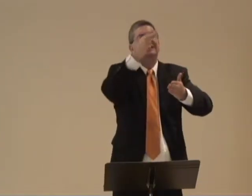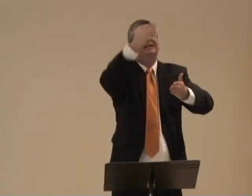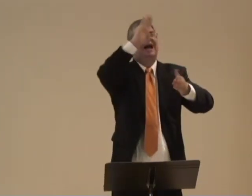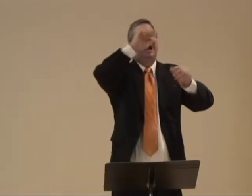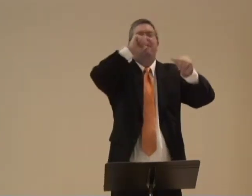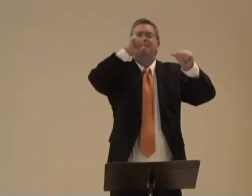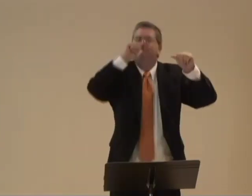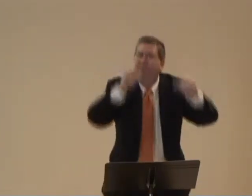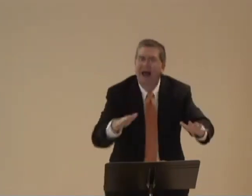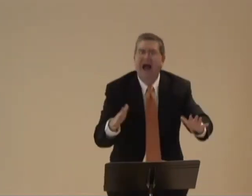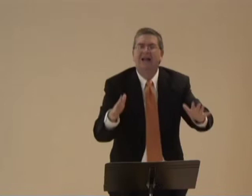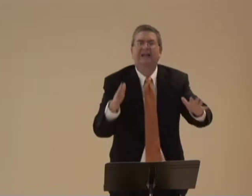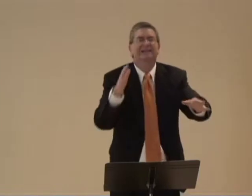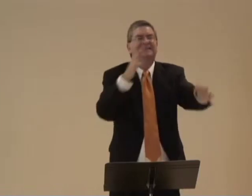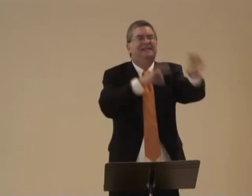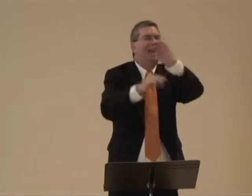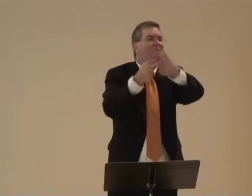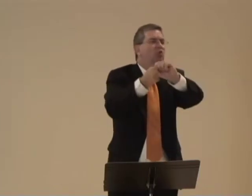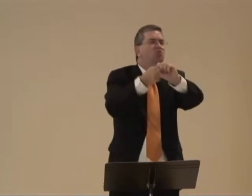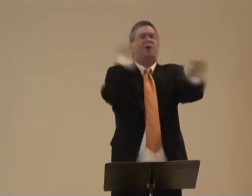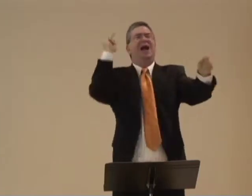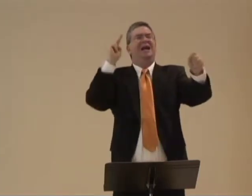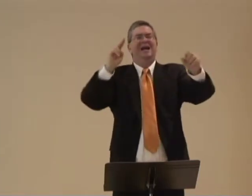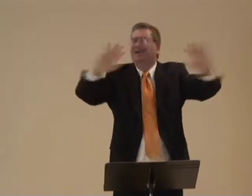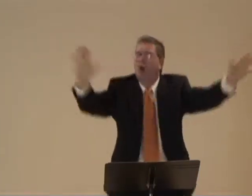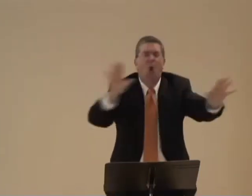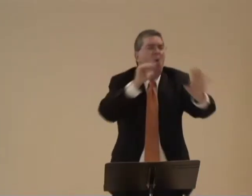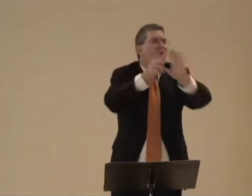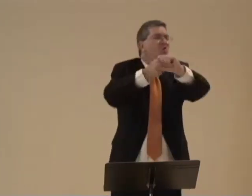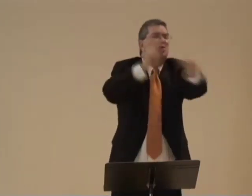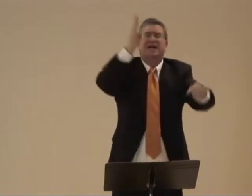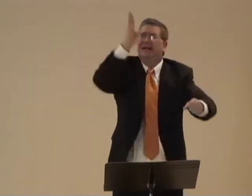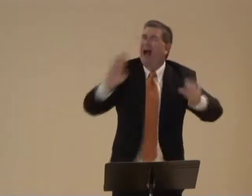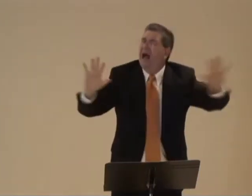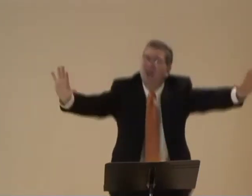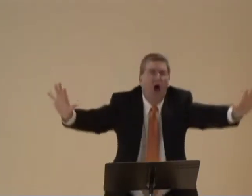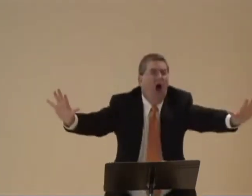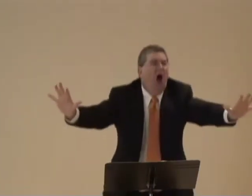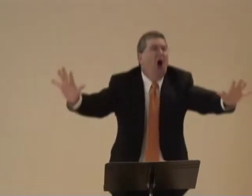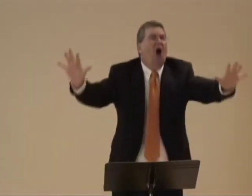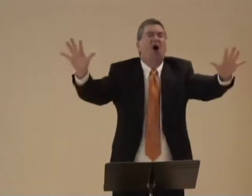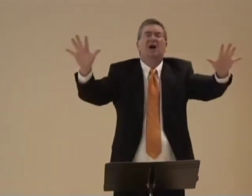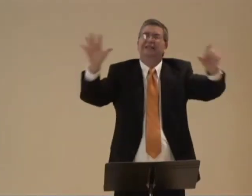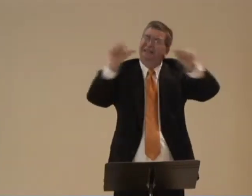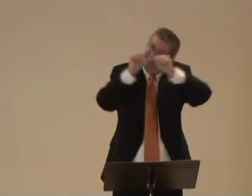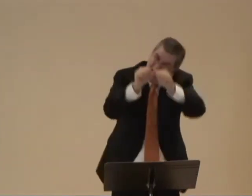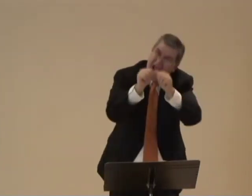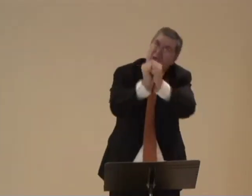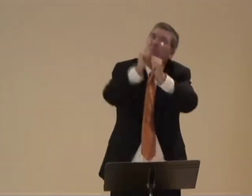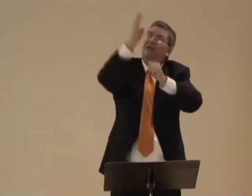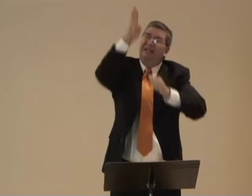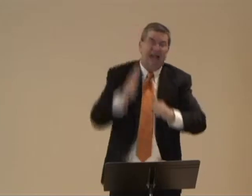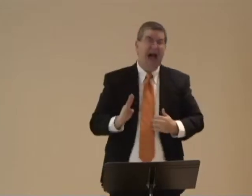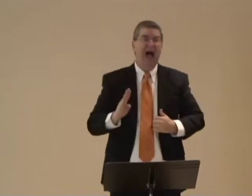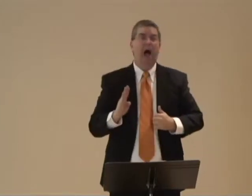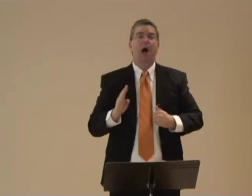I want to help you see the blessings of God. Never quit on